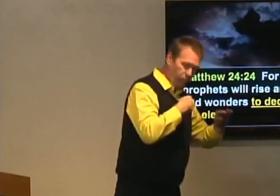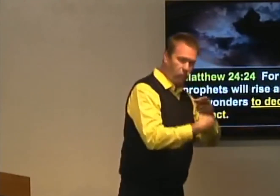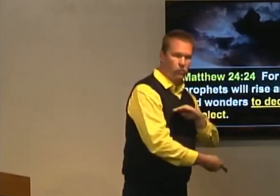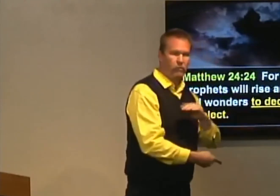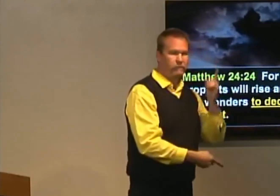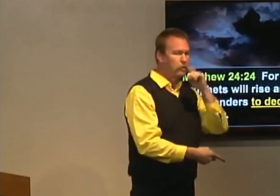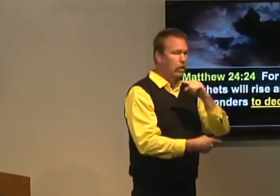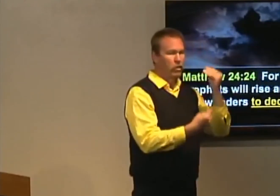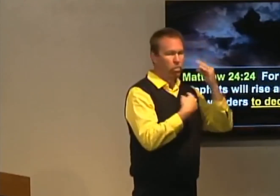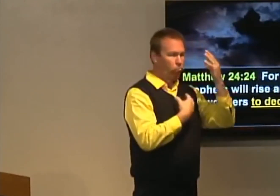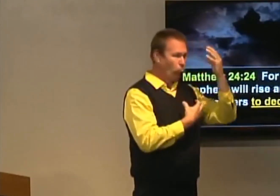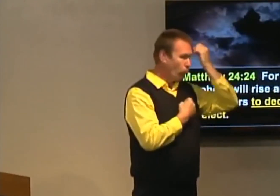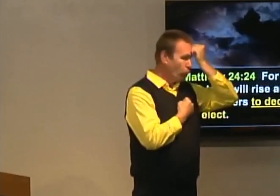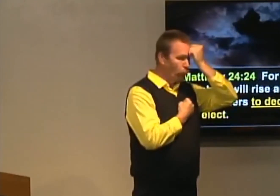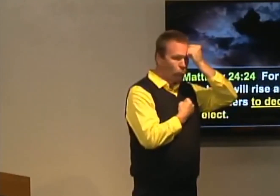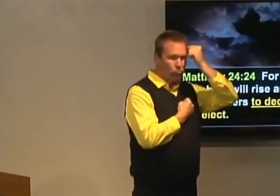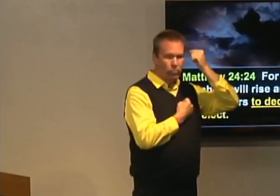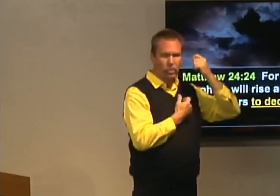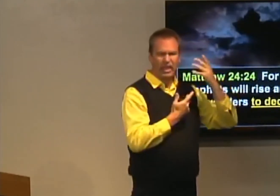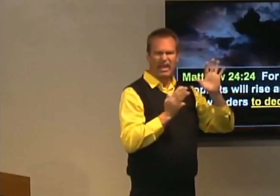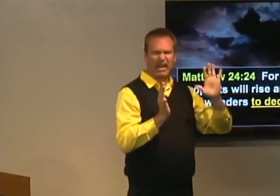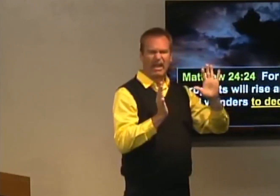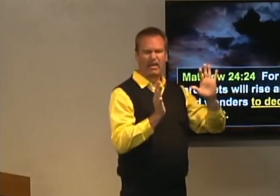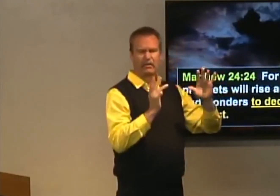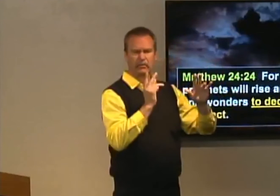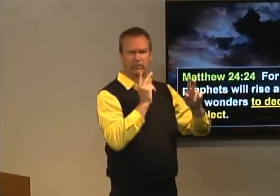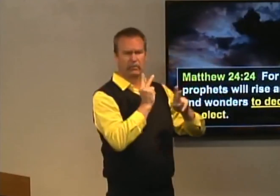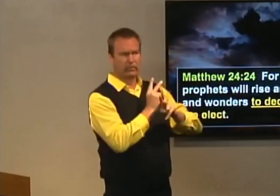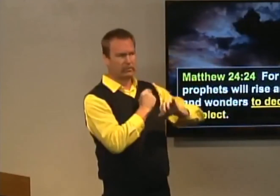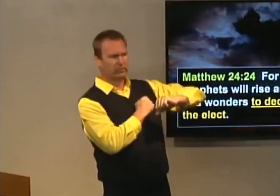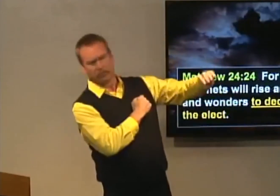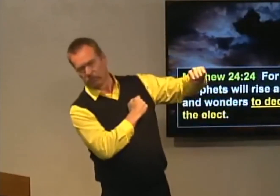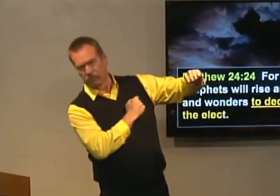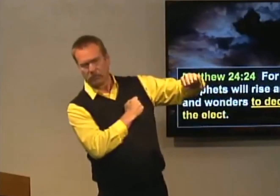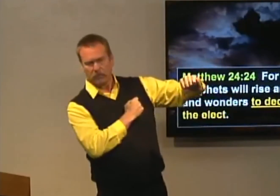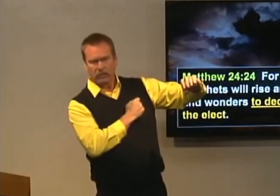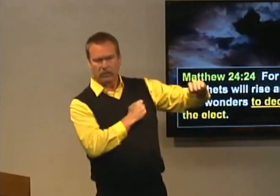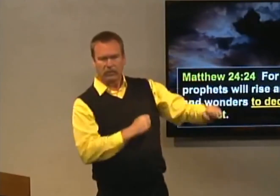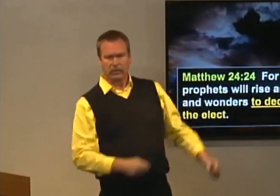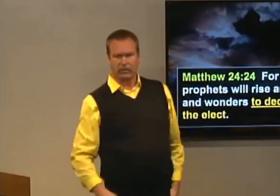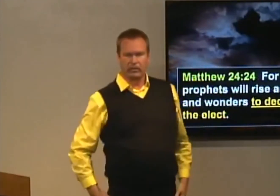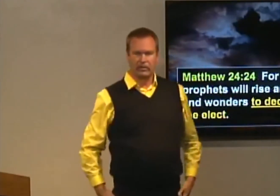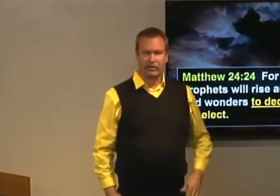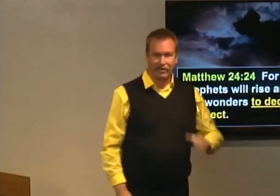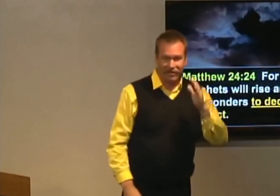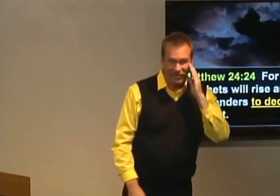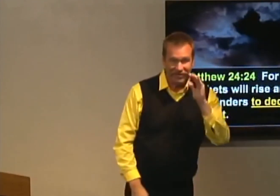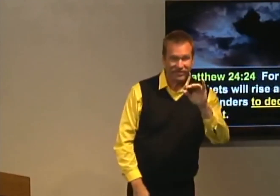so that we fall again into sin, so that we do not have this relationship, so that we are separate from